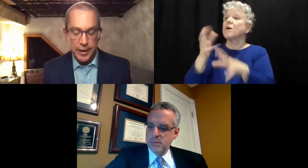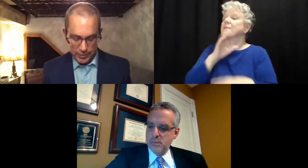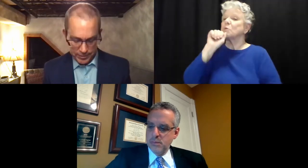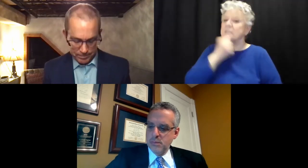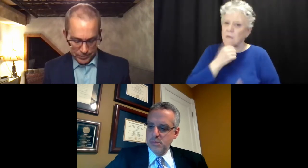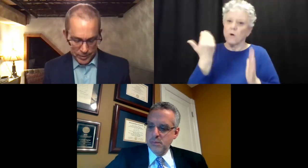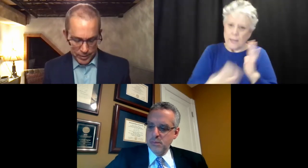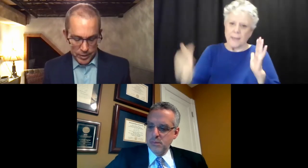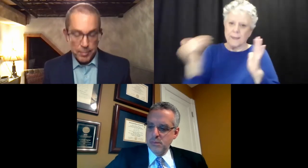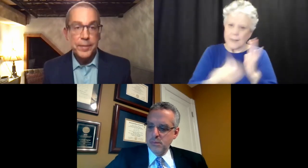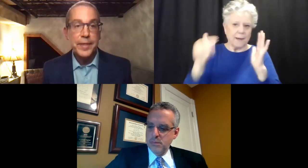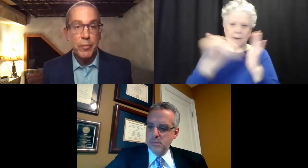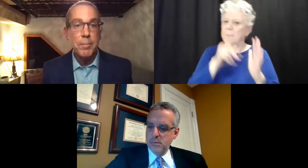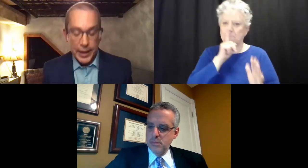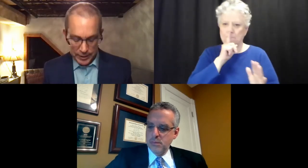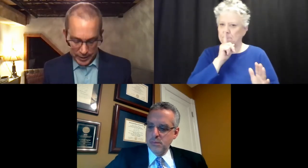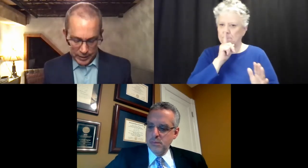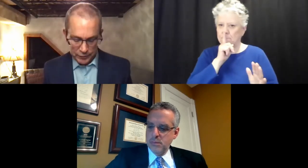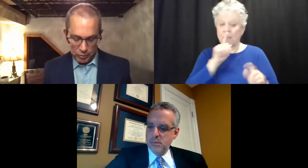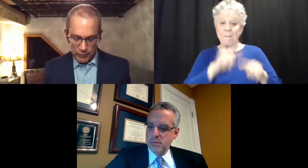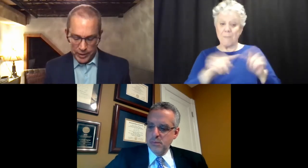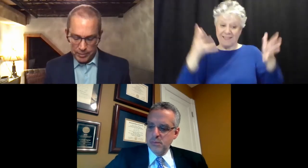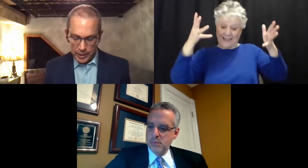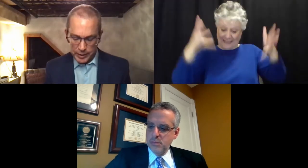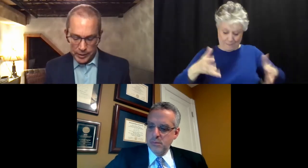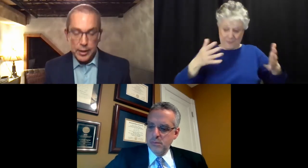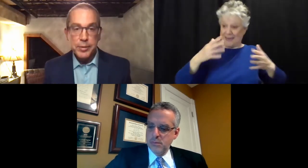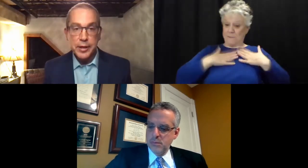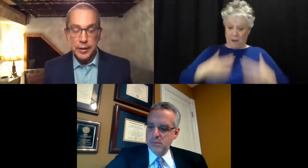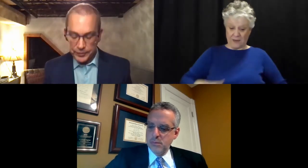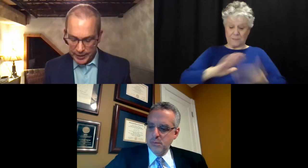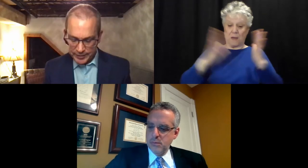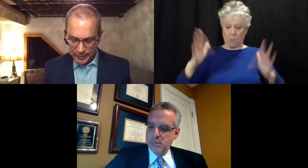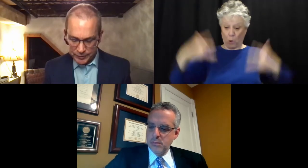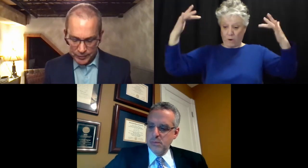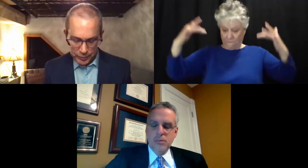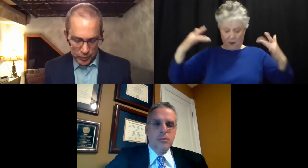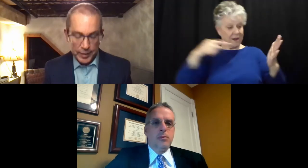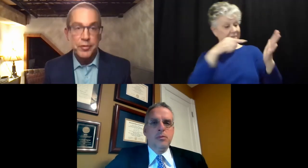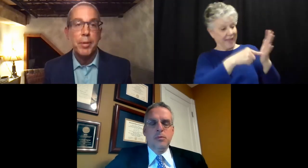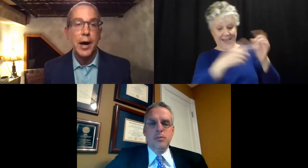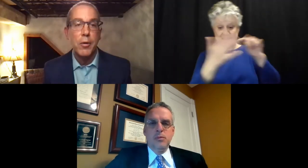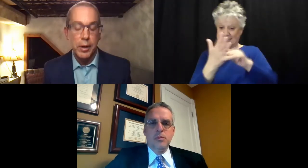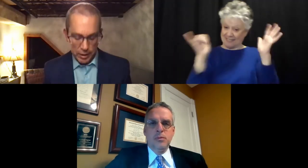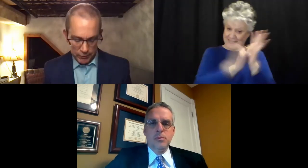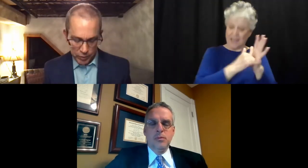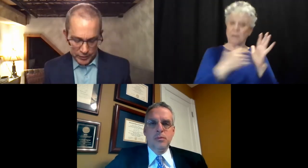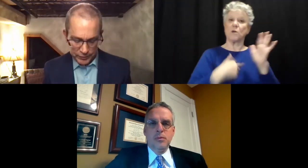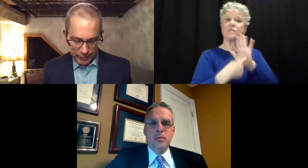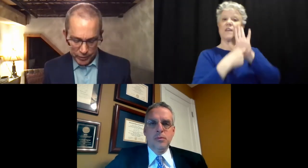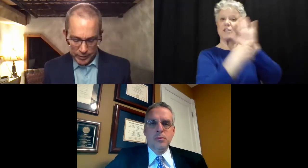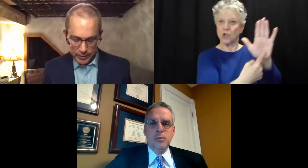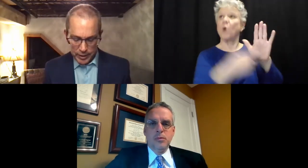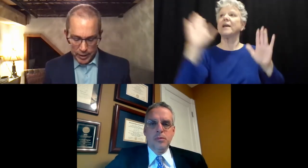repeated death. But they remain in his glorified body because they attest to the redemptive power of